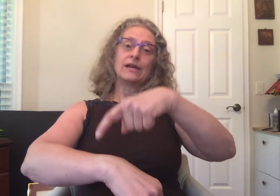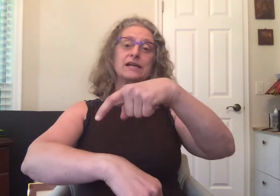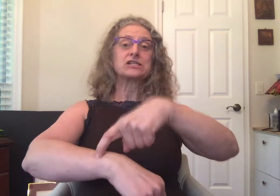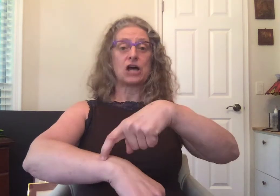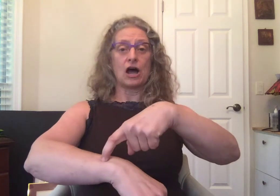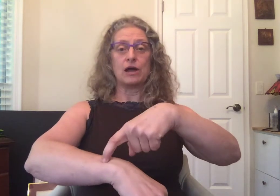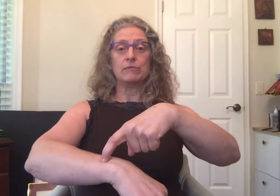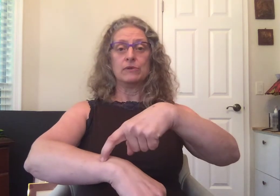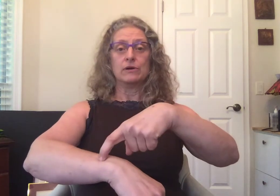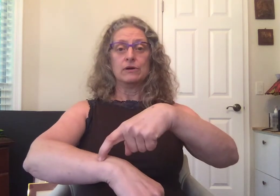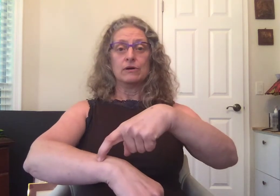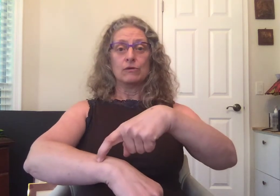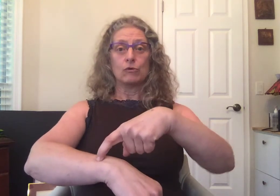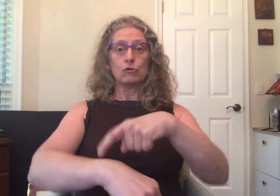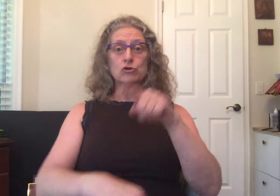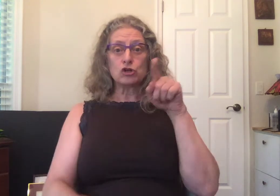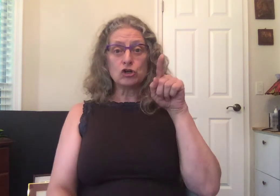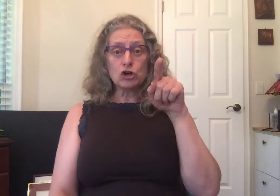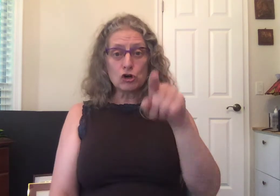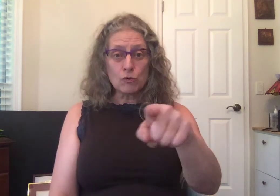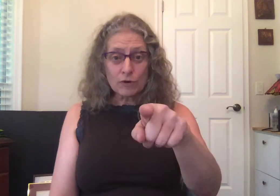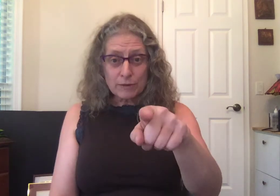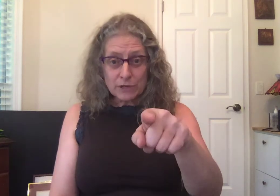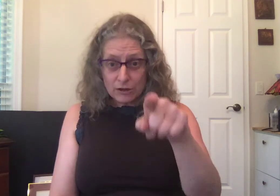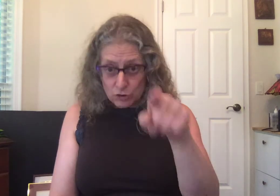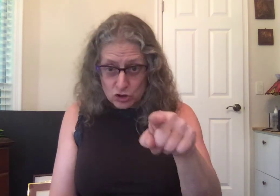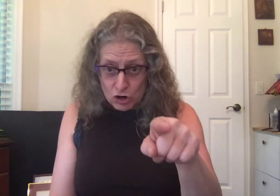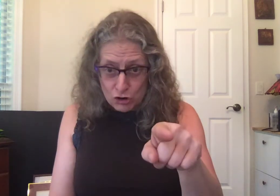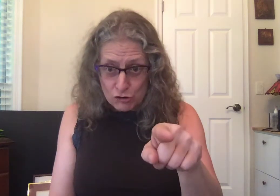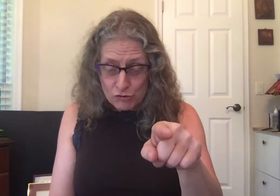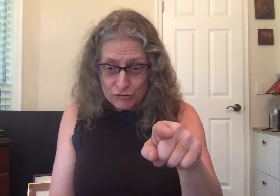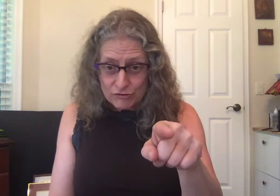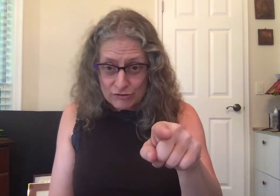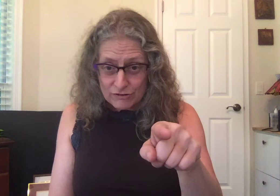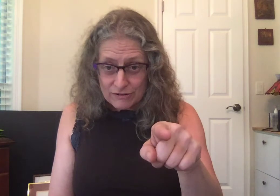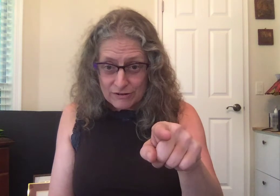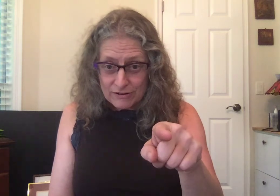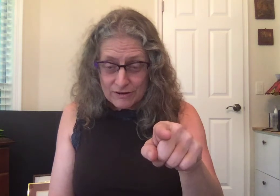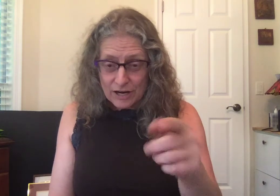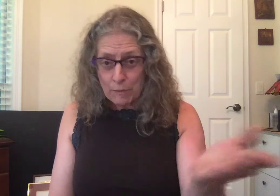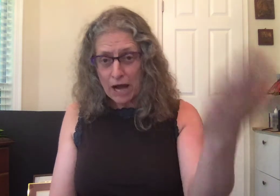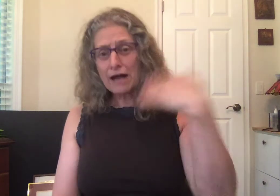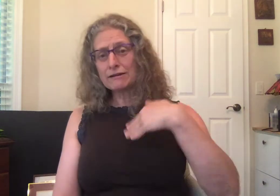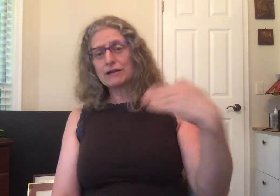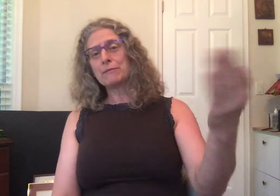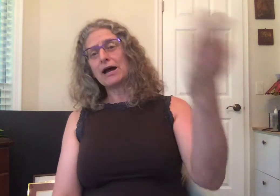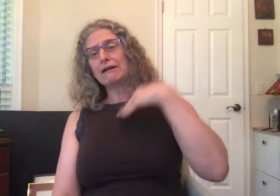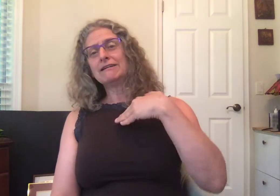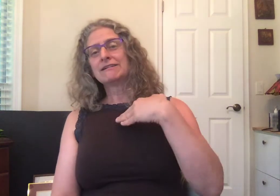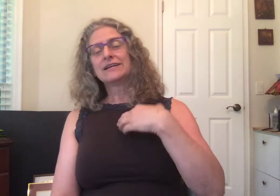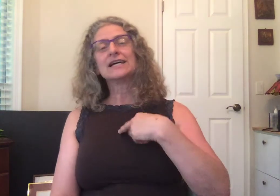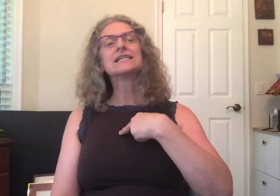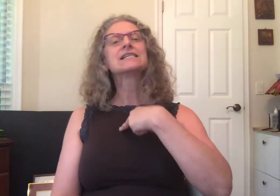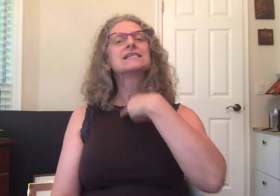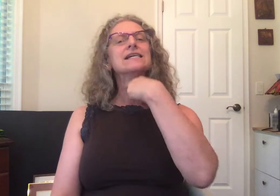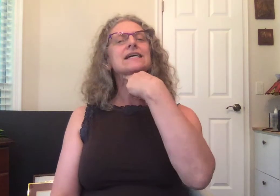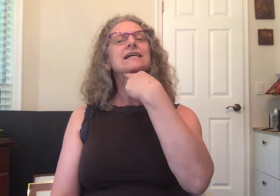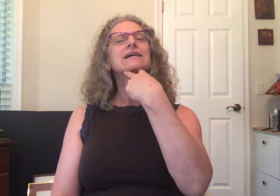next time, won't you, I'm saying, would you, come on, and sing with